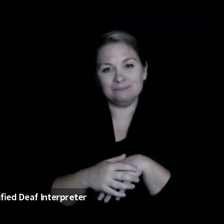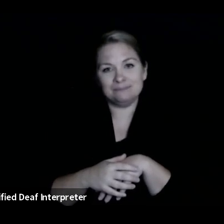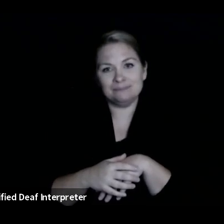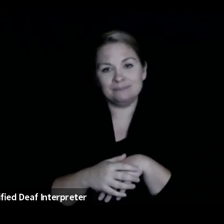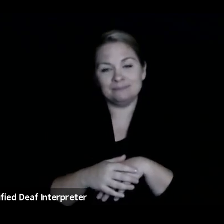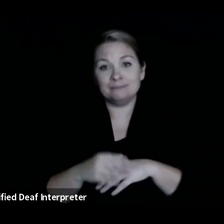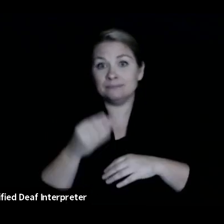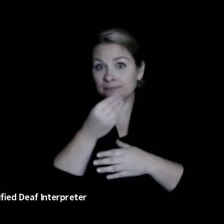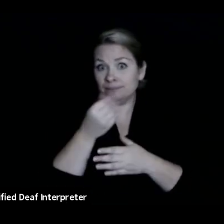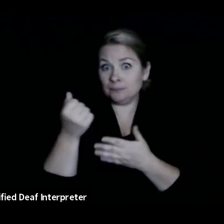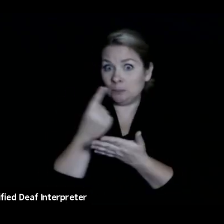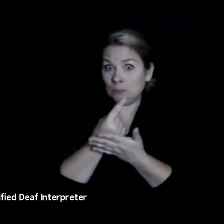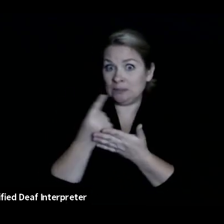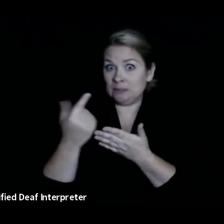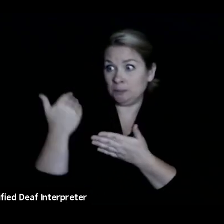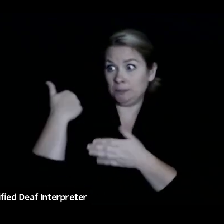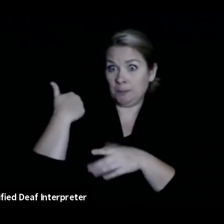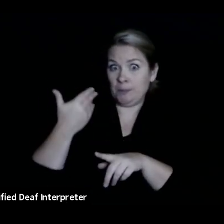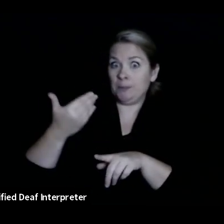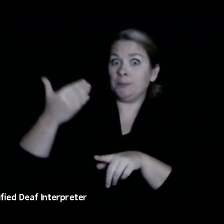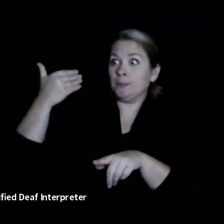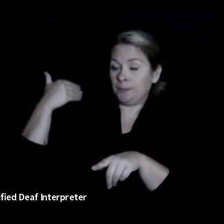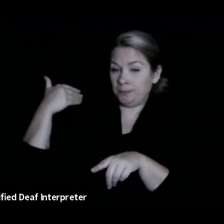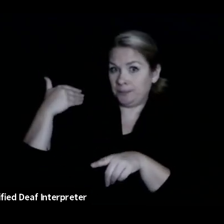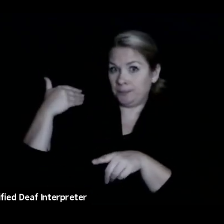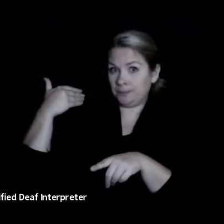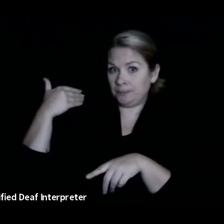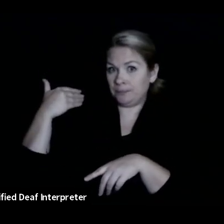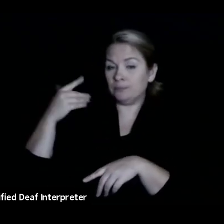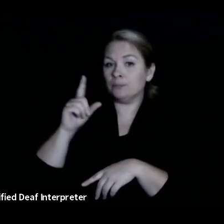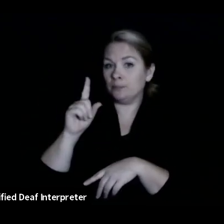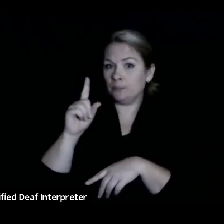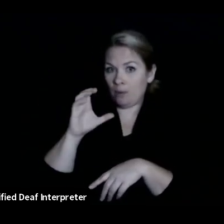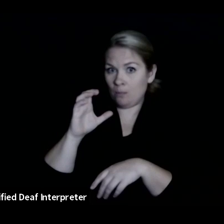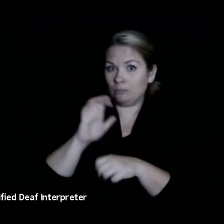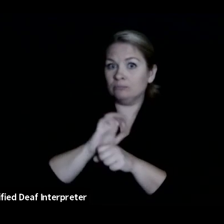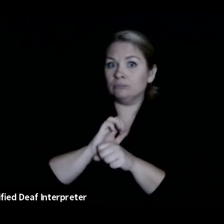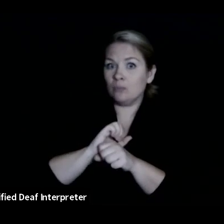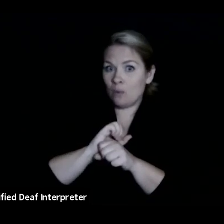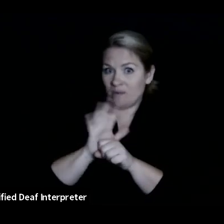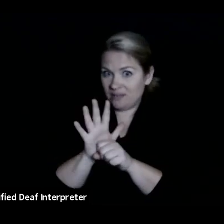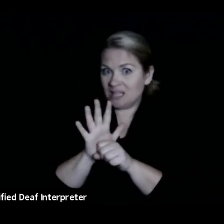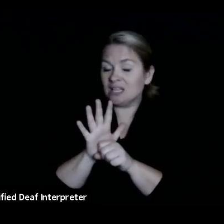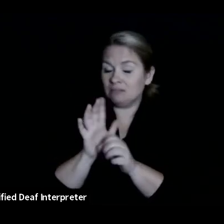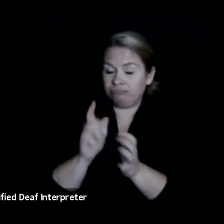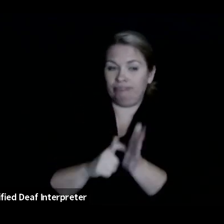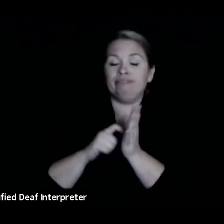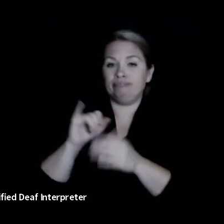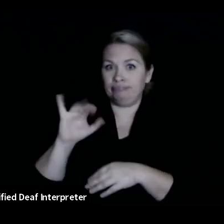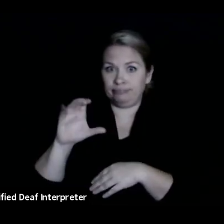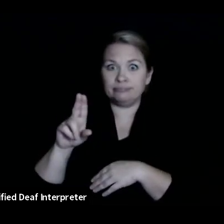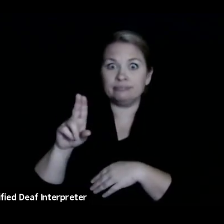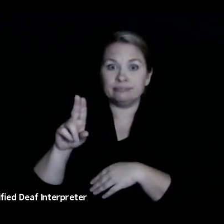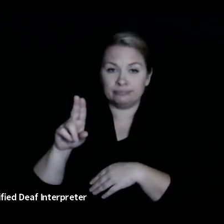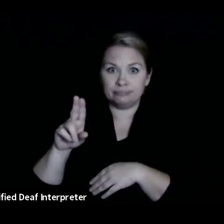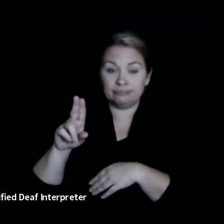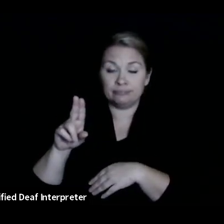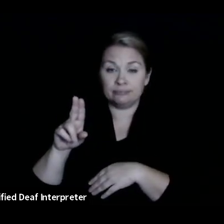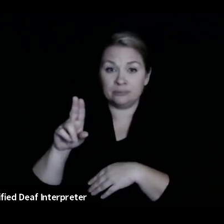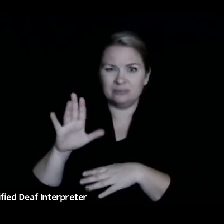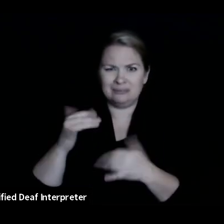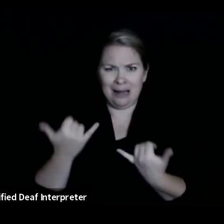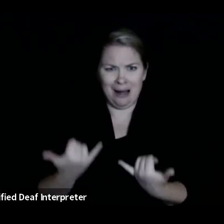were requiring intensive care, and now we're much higher than that. So that